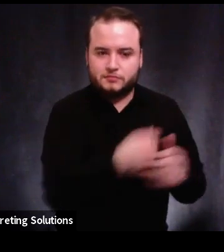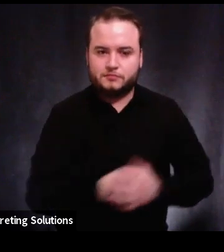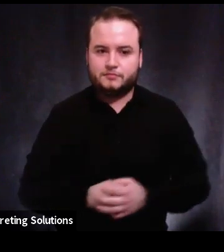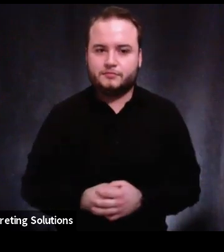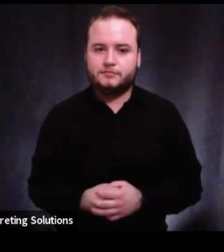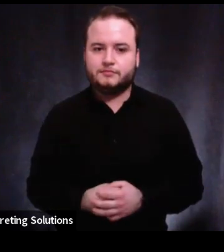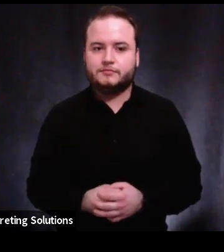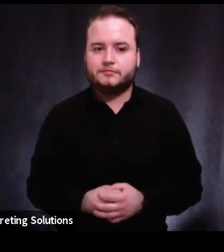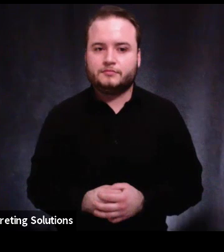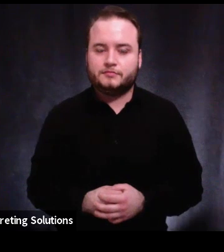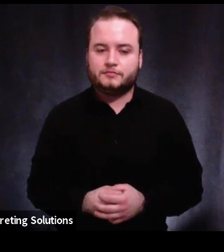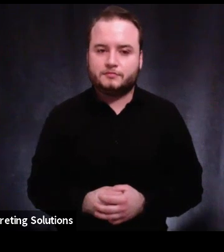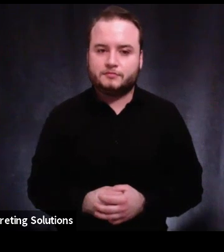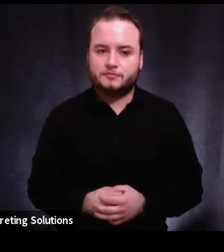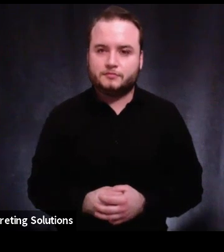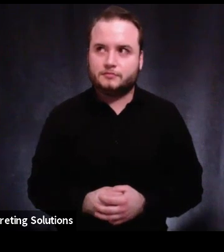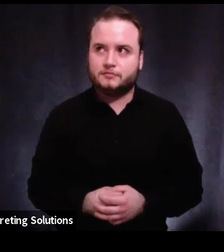Stefan?